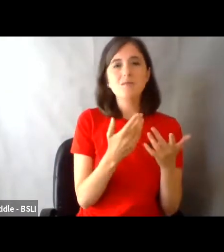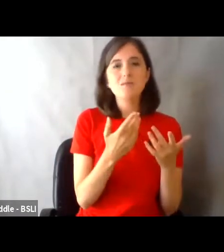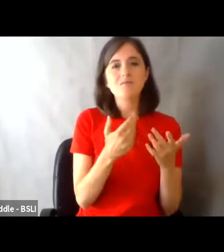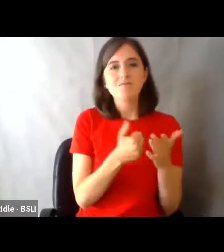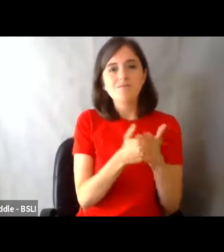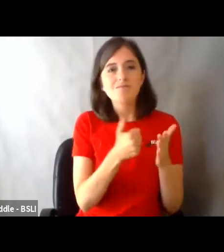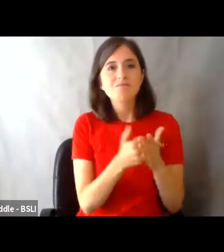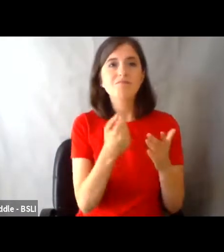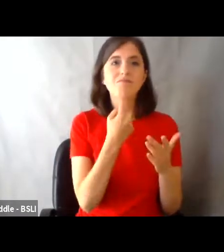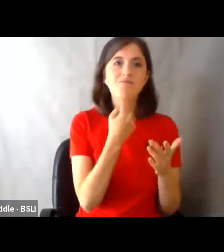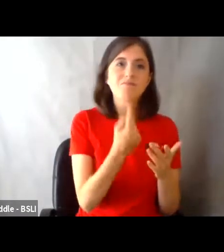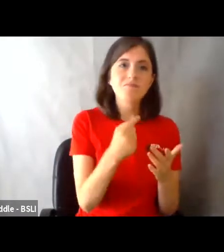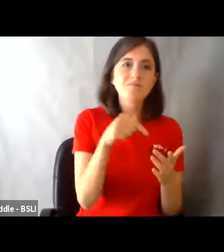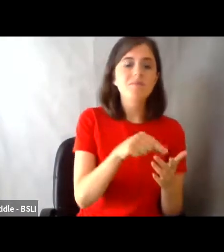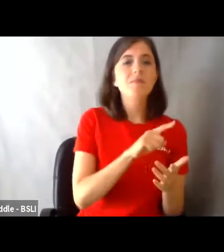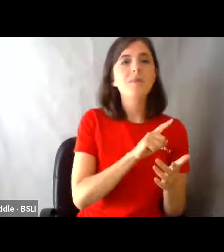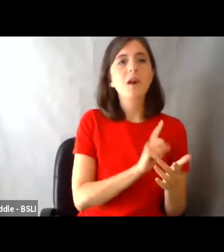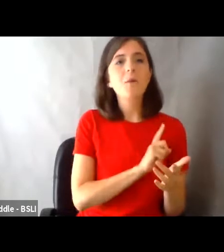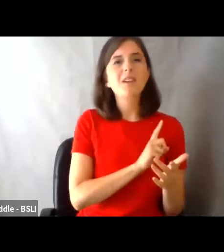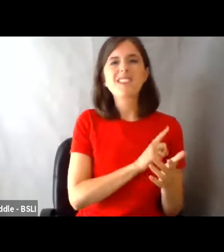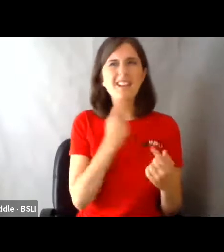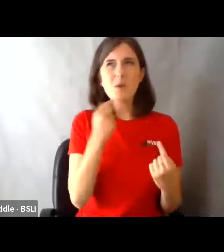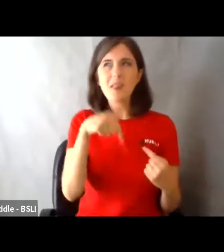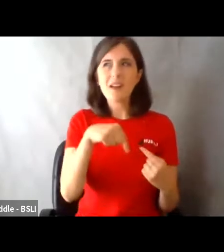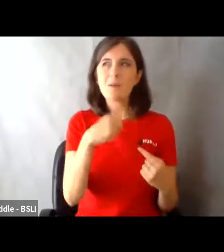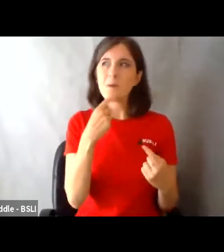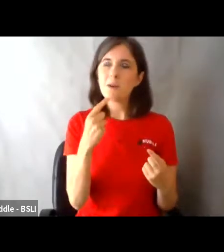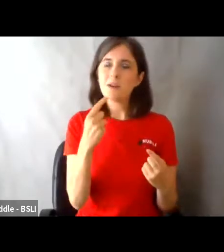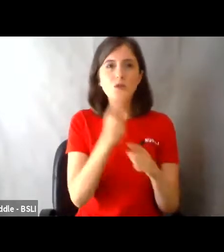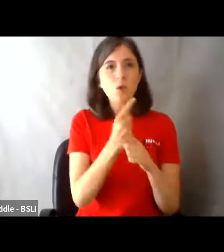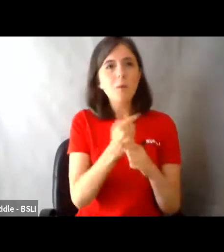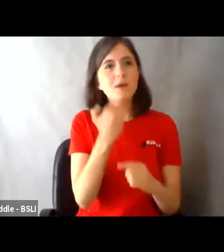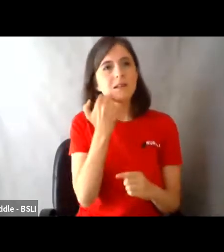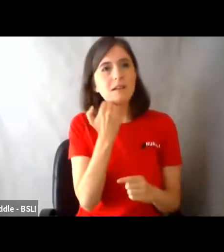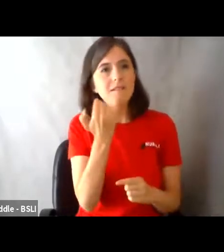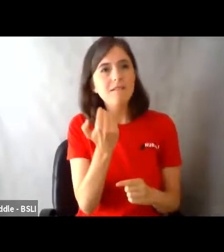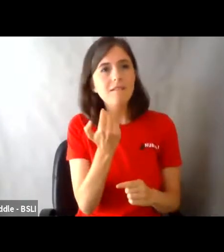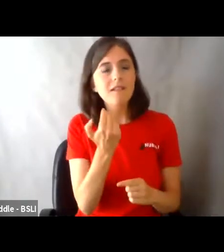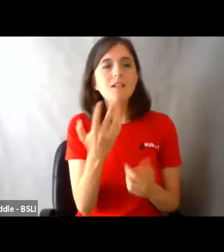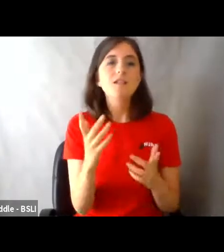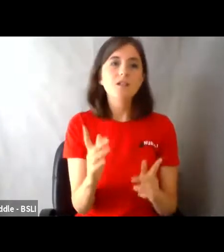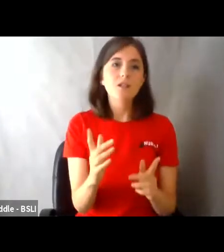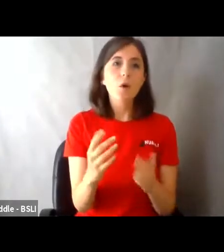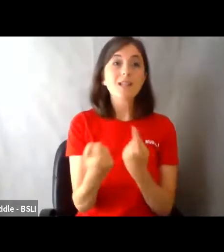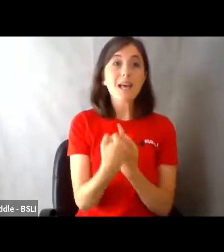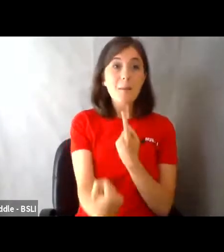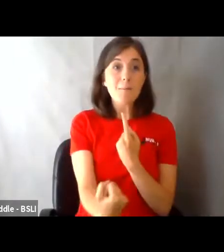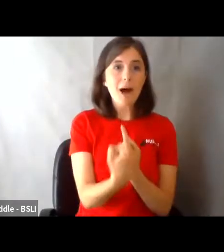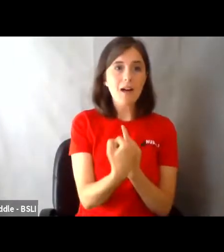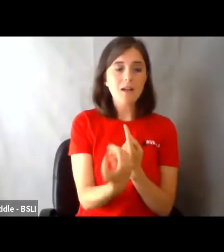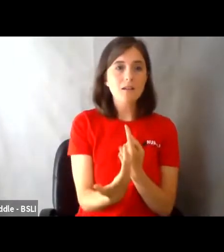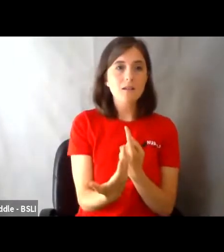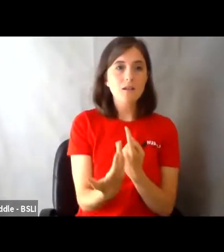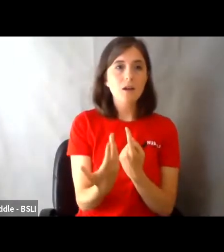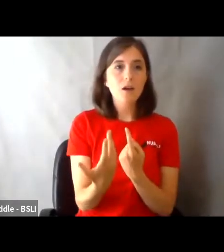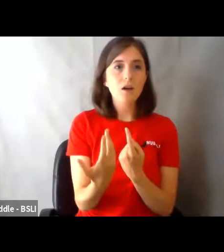because it is not something that I think is discussed, is the issue that it has, is the impact, sorry, that it has